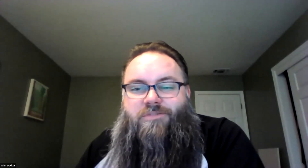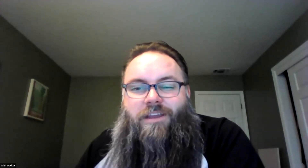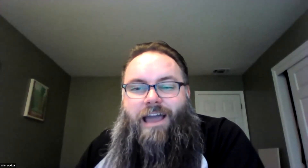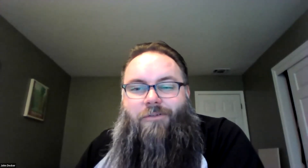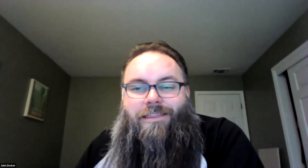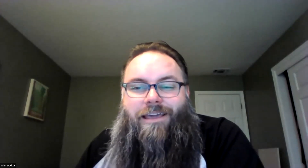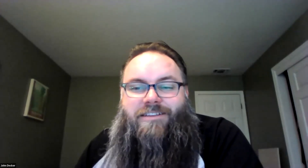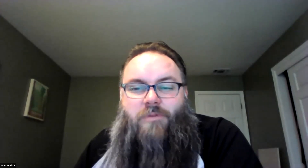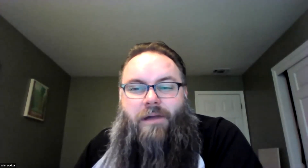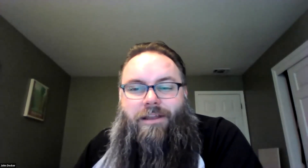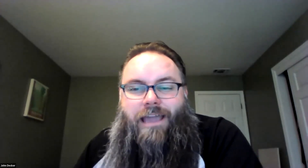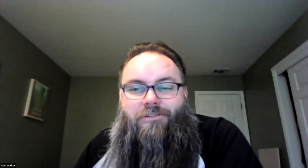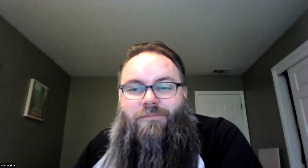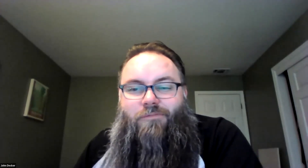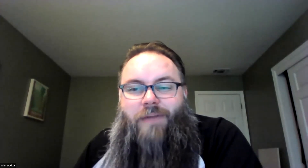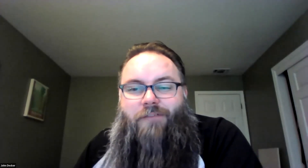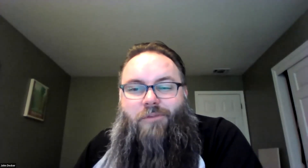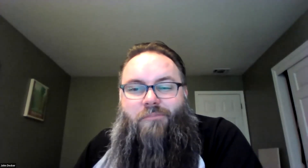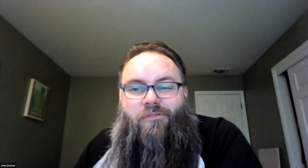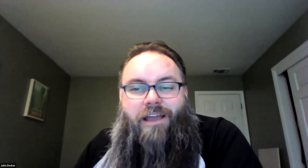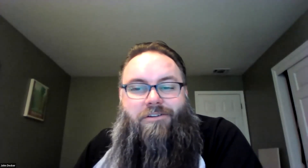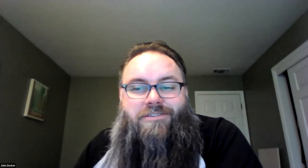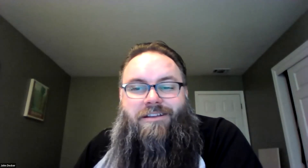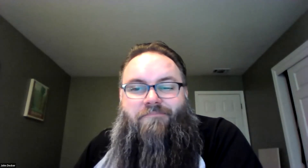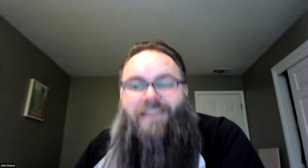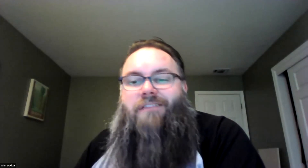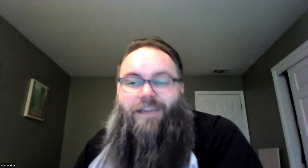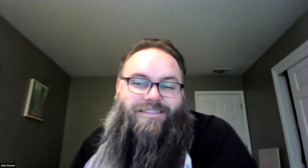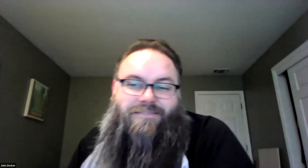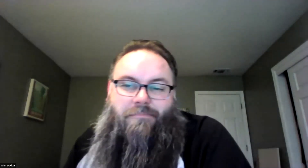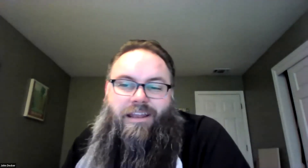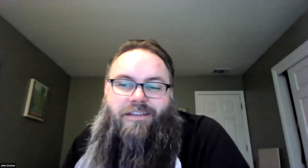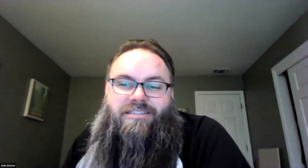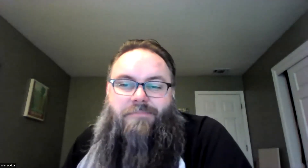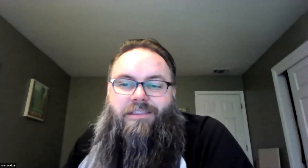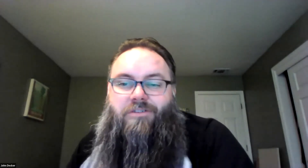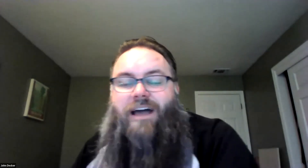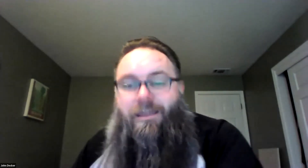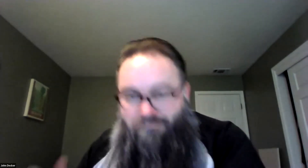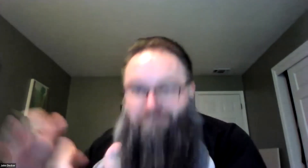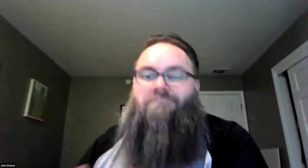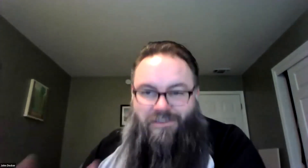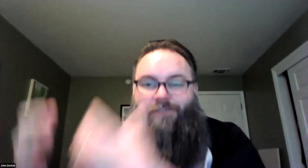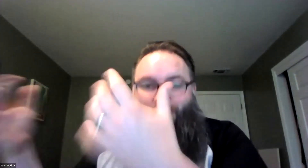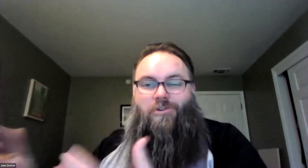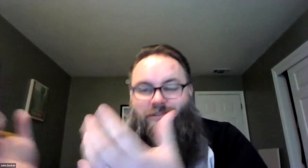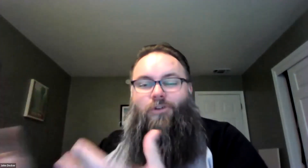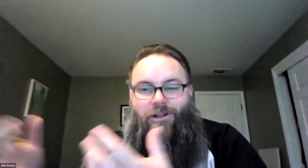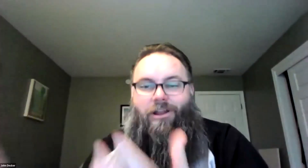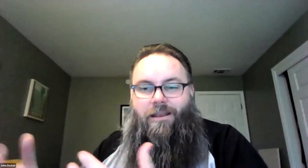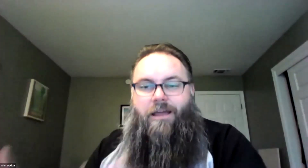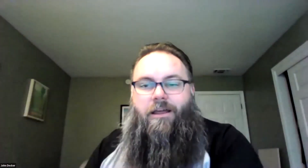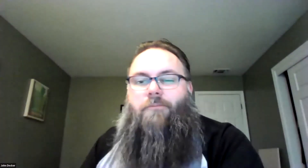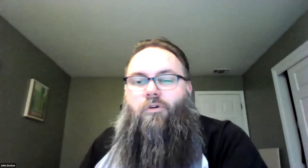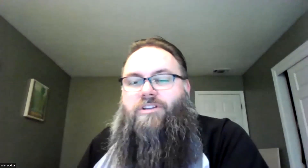out between now and then, because we might want to gather some feedback from our providers in advance of that meeting, just to make their time more